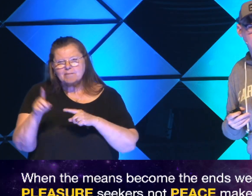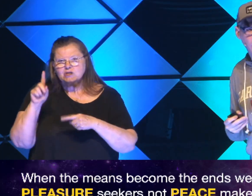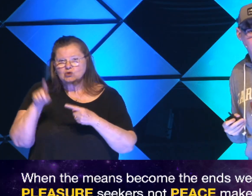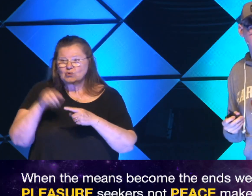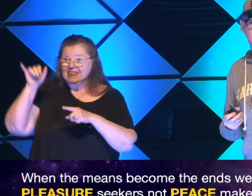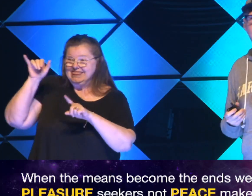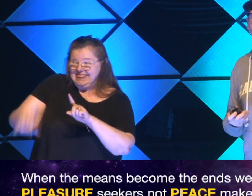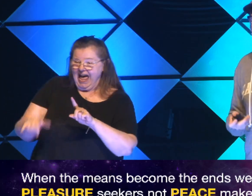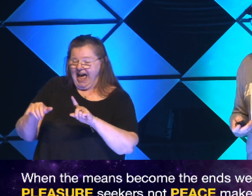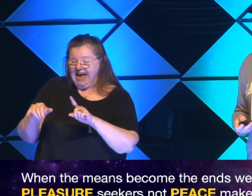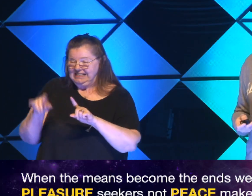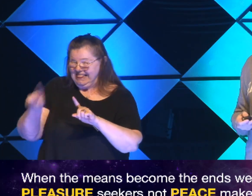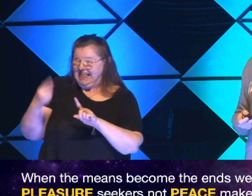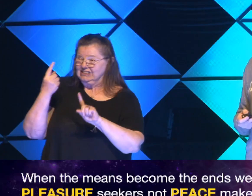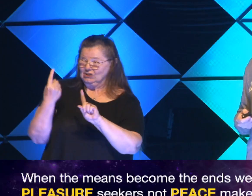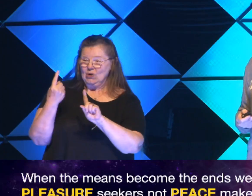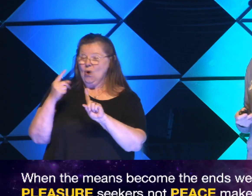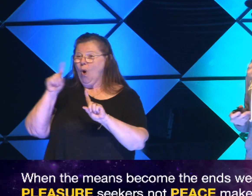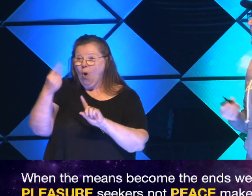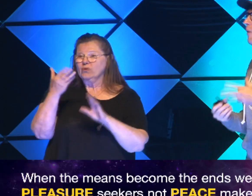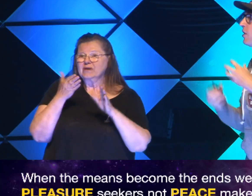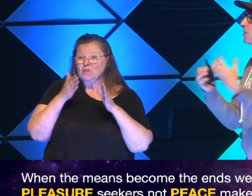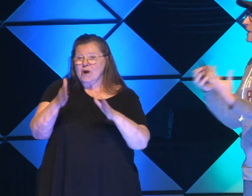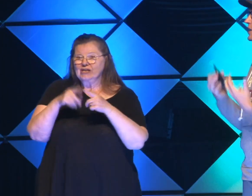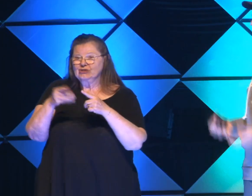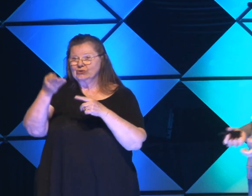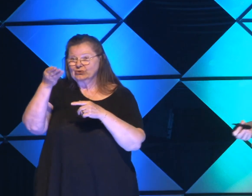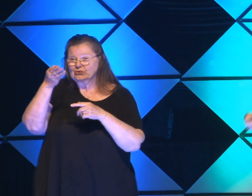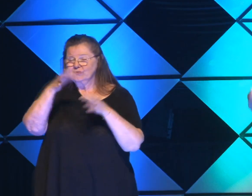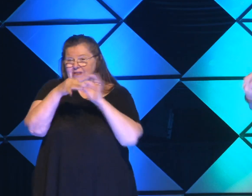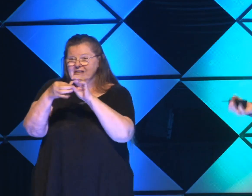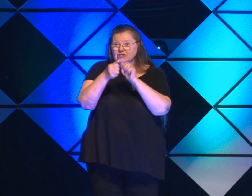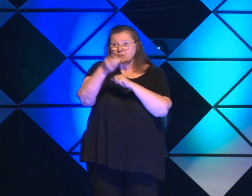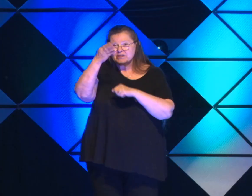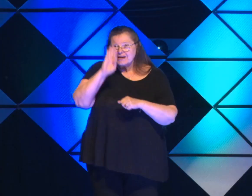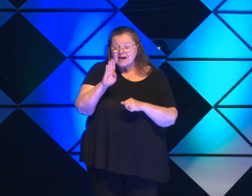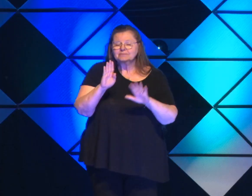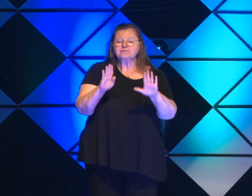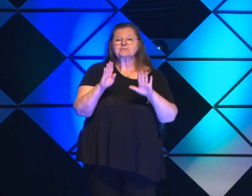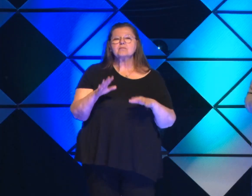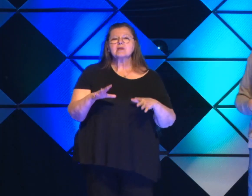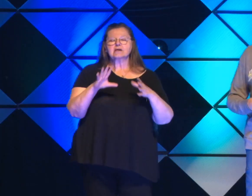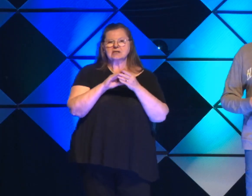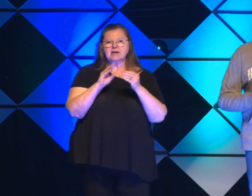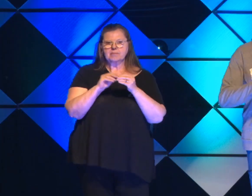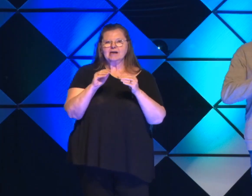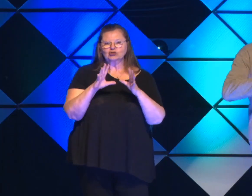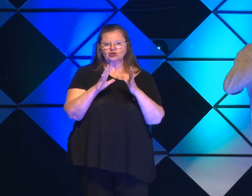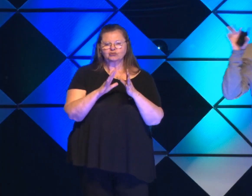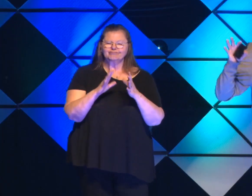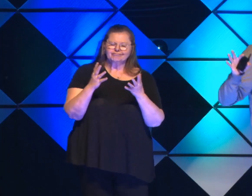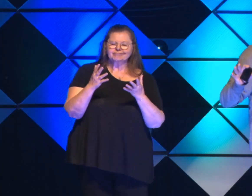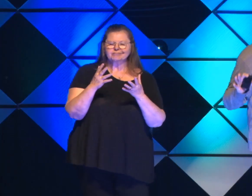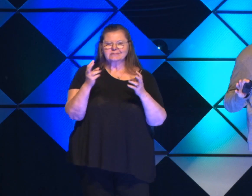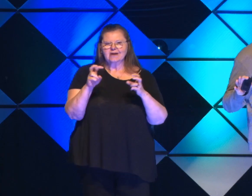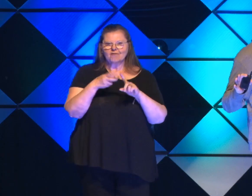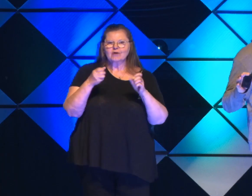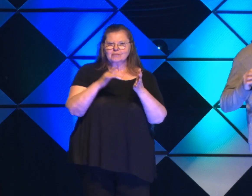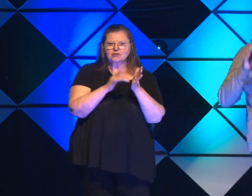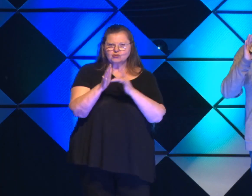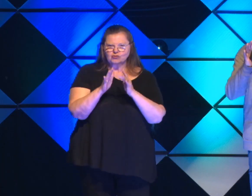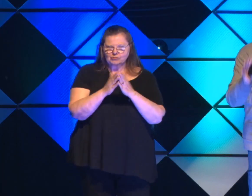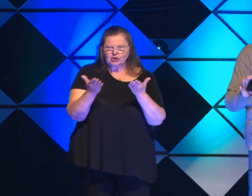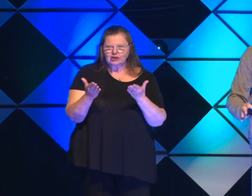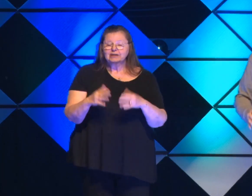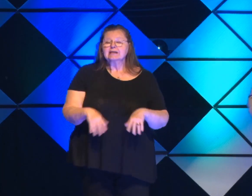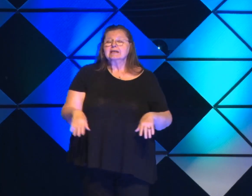that becomes the point. And so today I want to look at a story, a campfire story from Scripture that happens on a mountain. It's